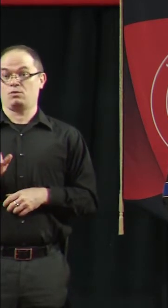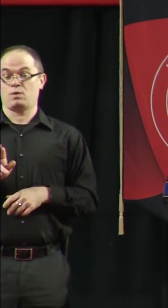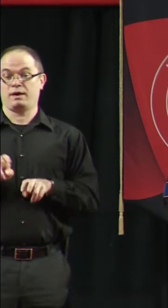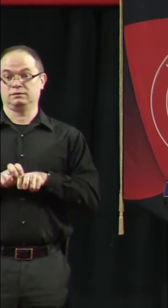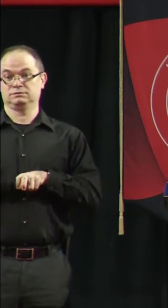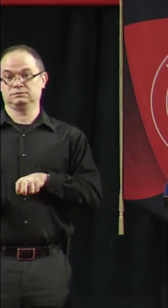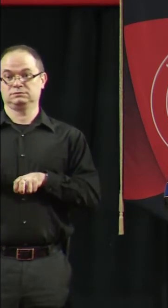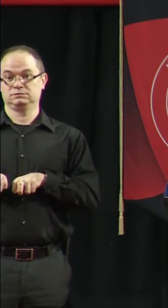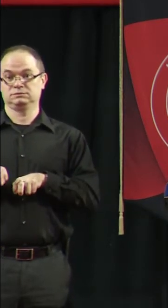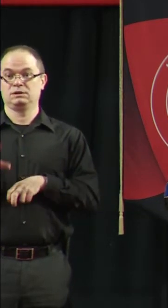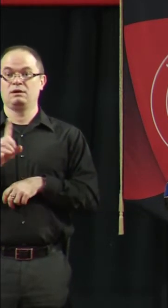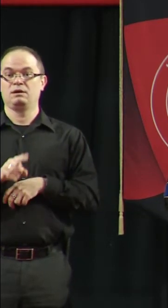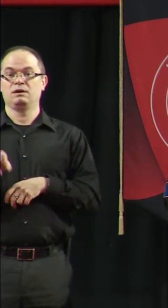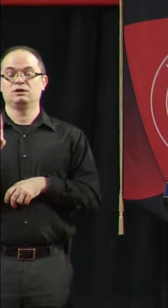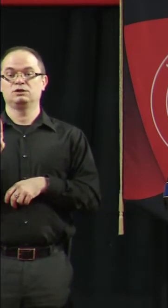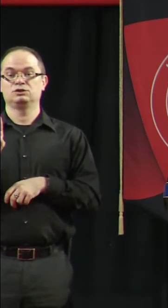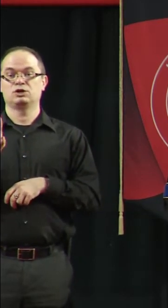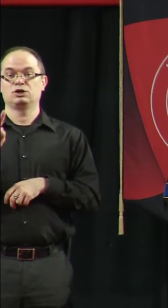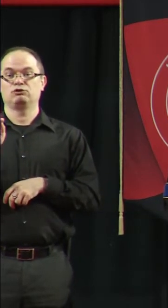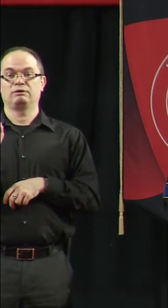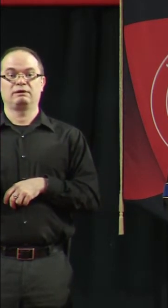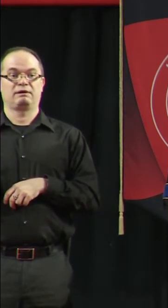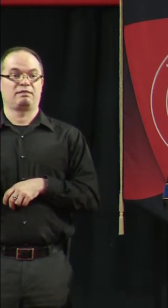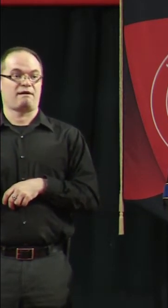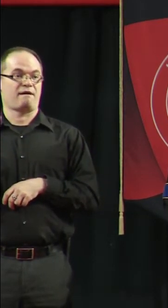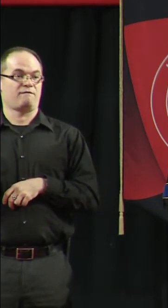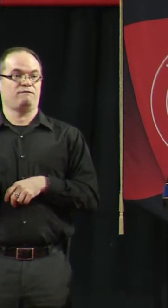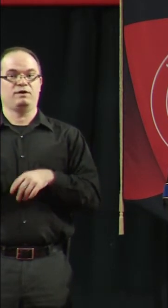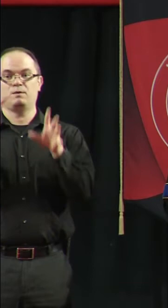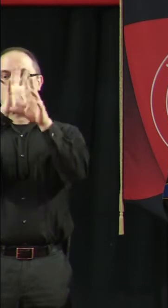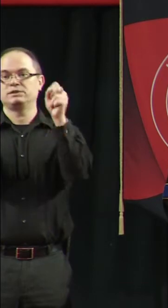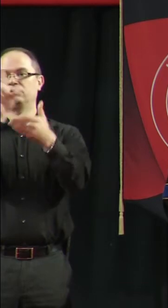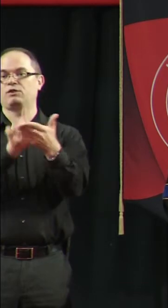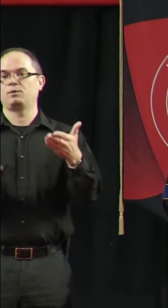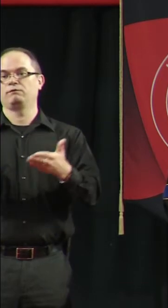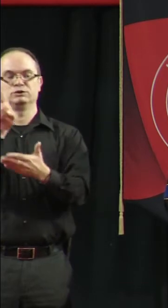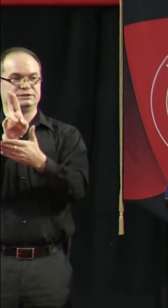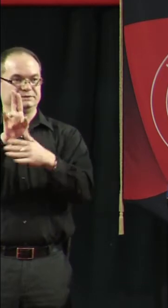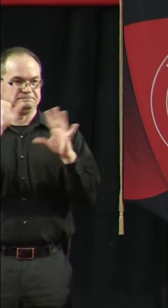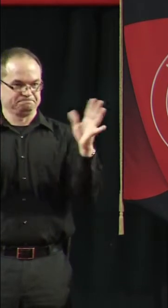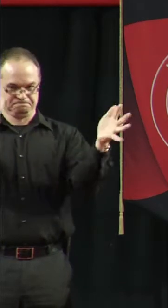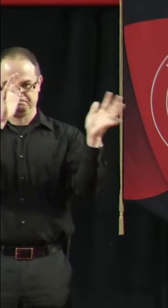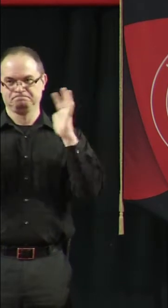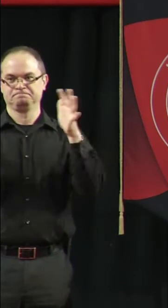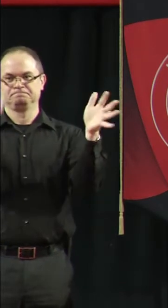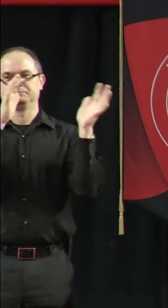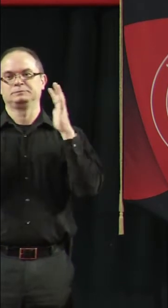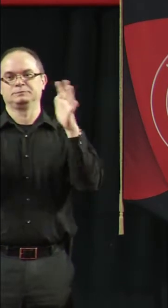1, Dr. Kenneth Evans, President of Lamar University.